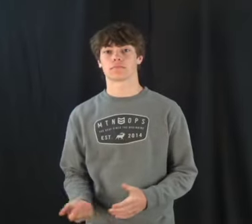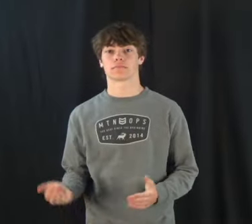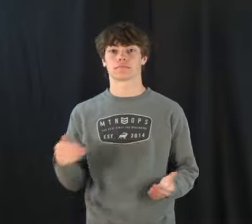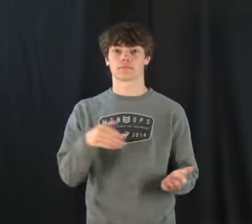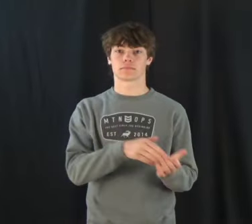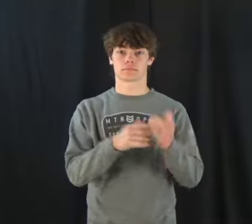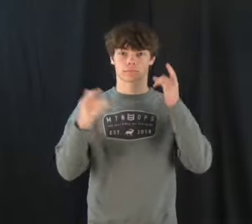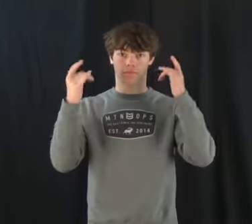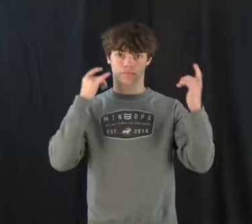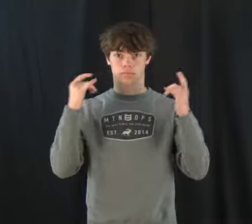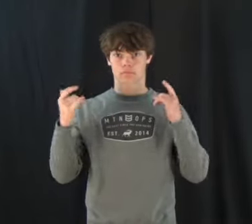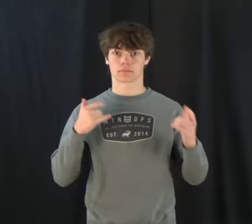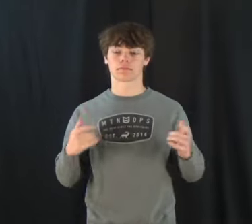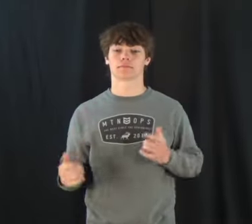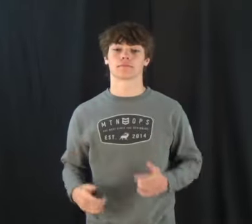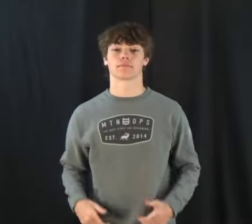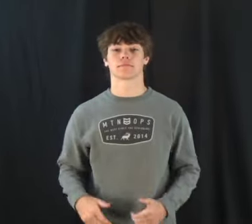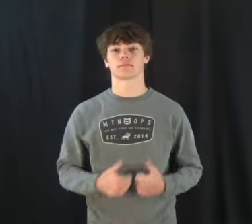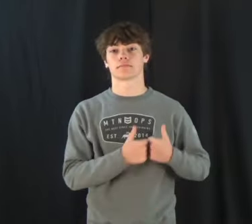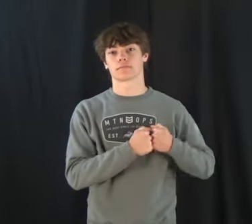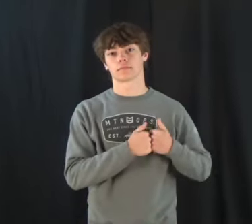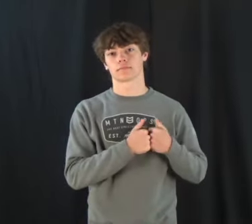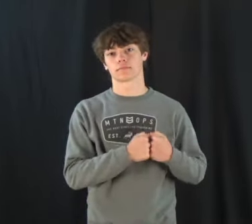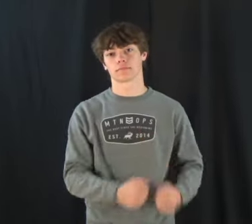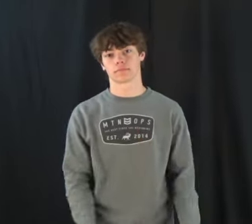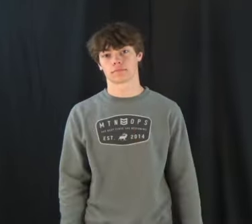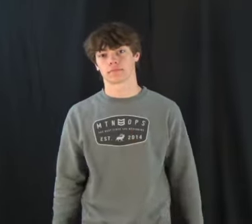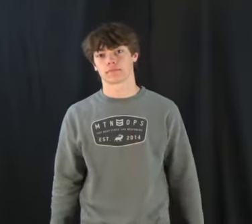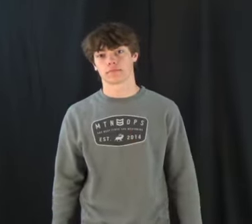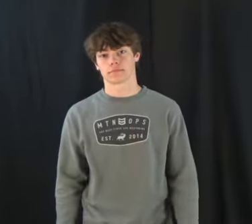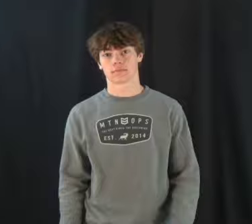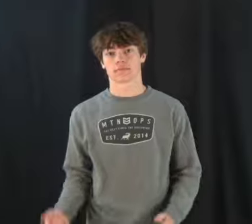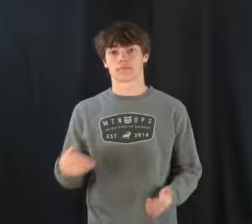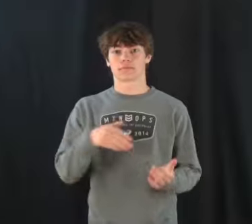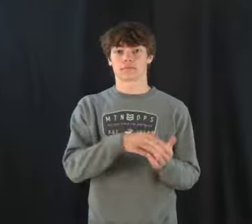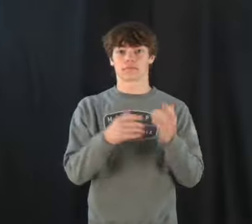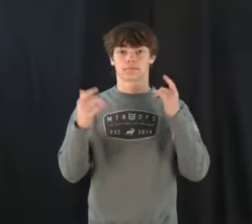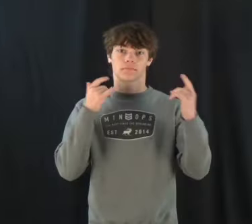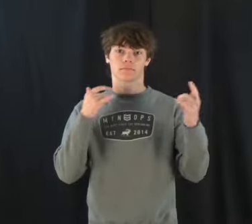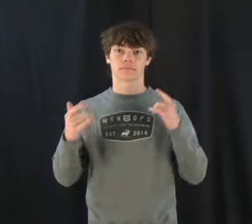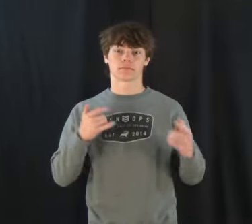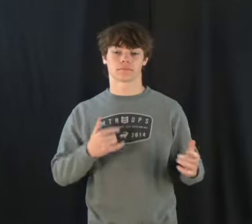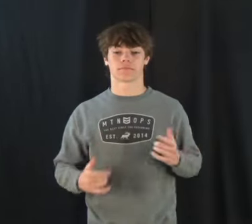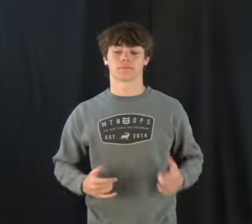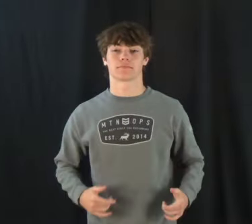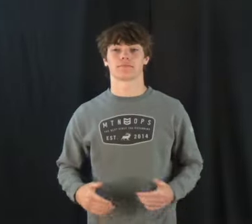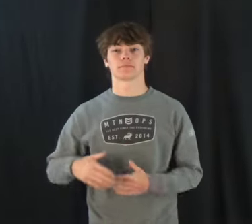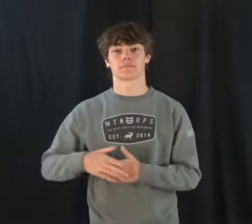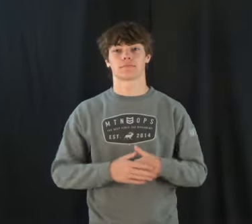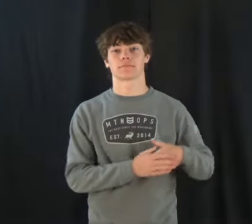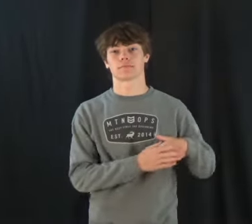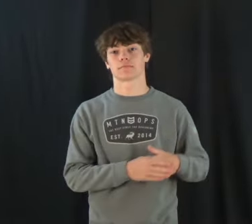sugar, sugar on it, honey Pour your sugar on it, baby